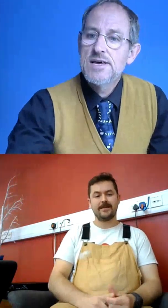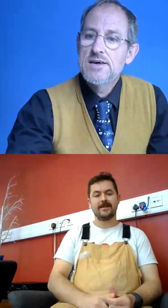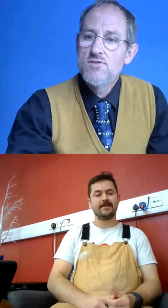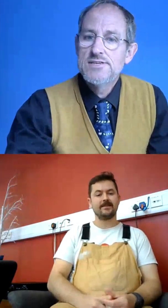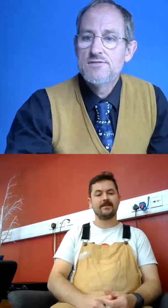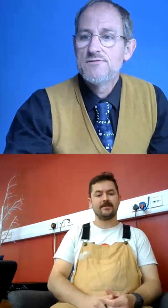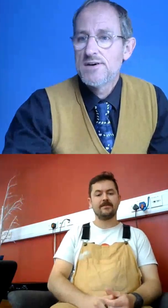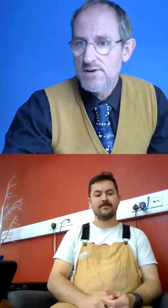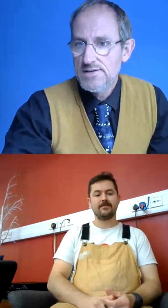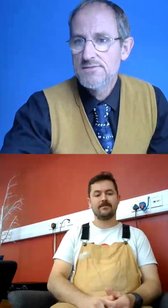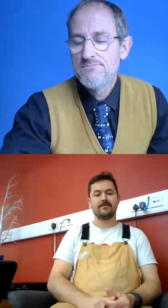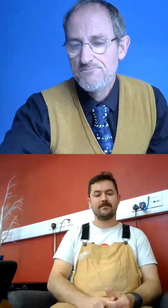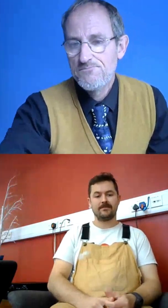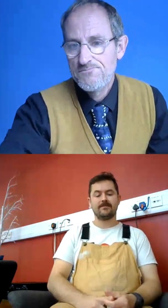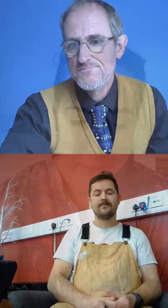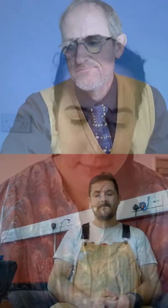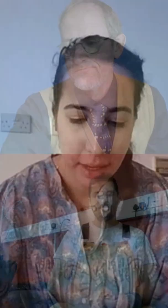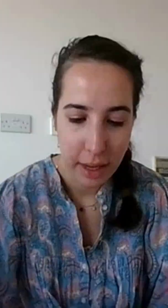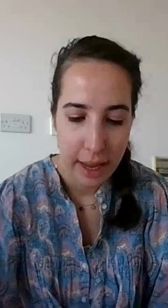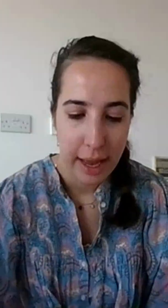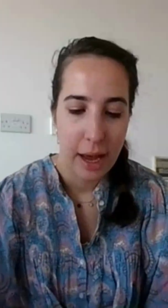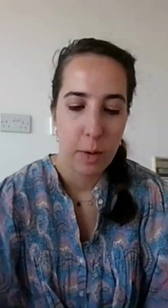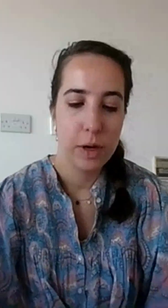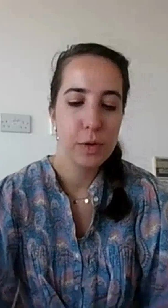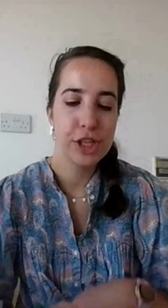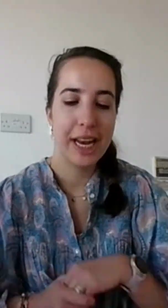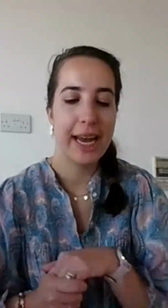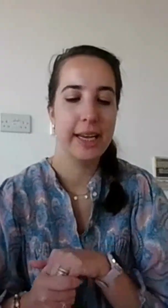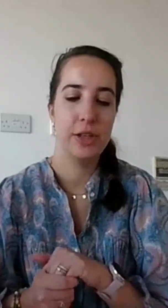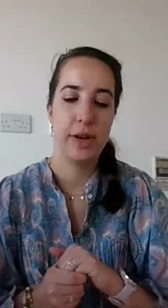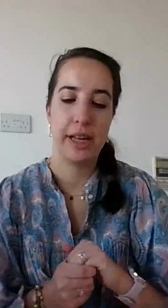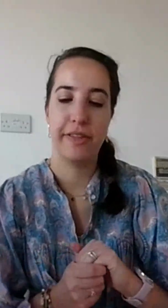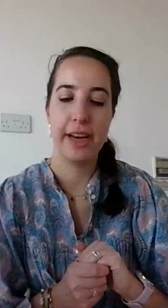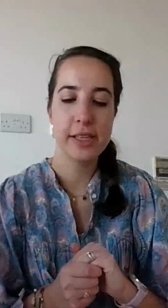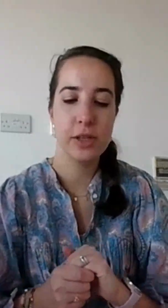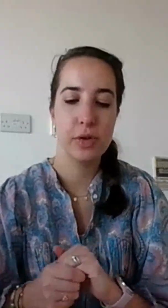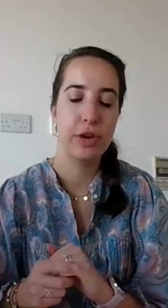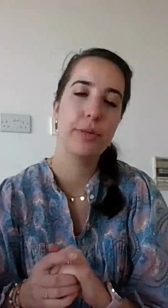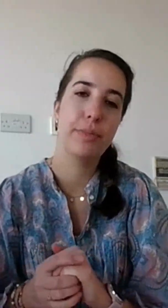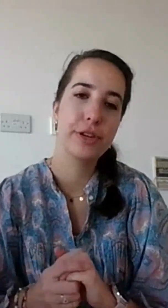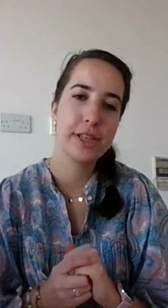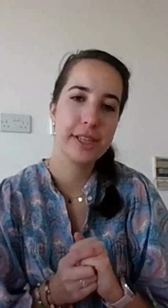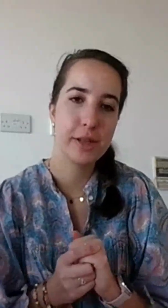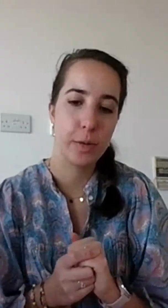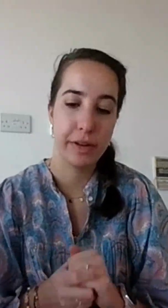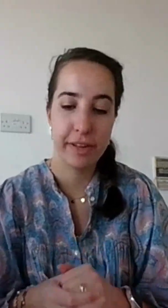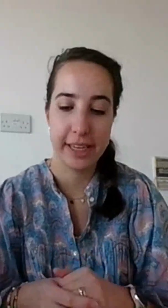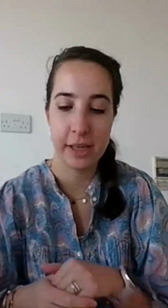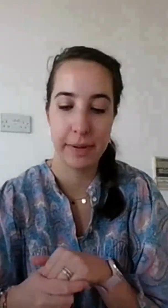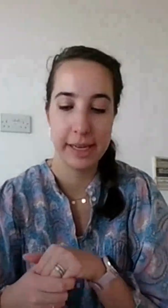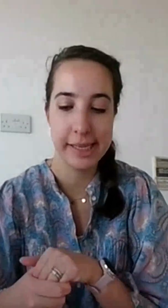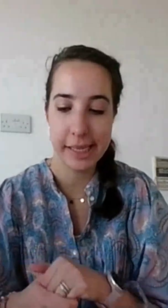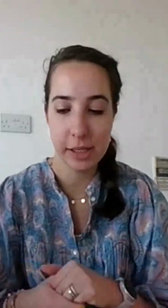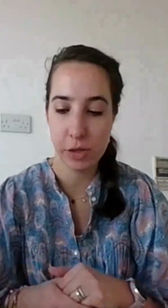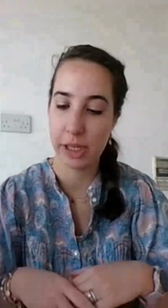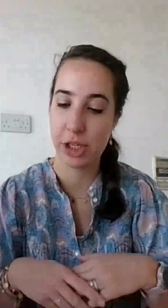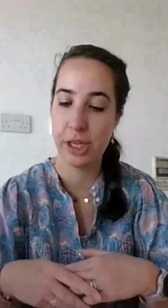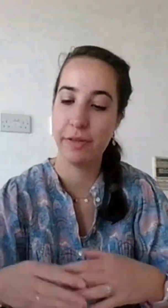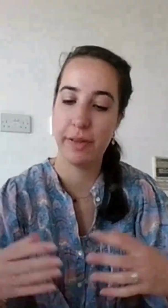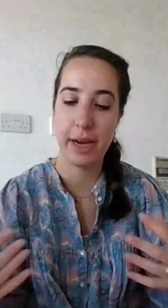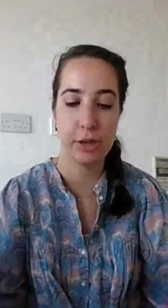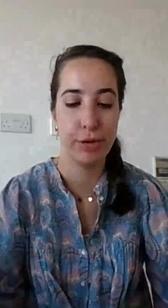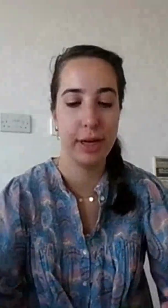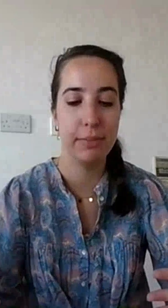goals: an artist, a creative director. What would you like to advise to other persons with a disability